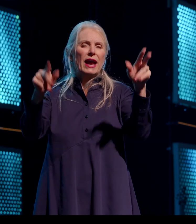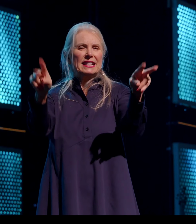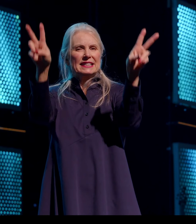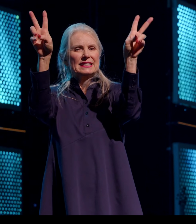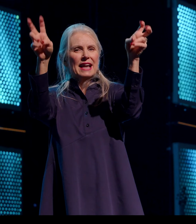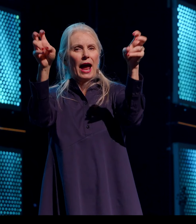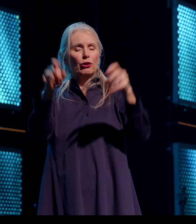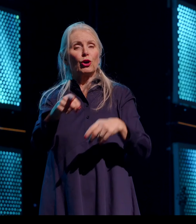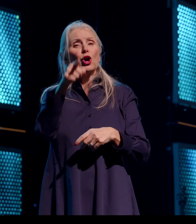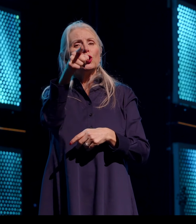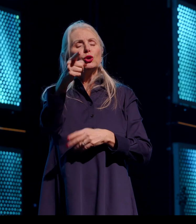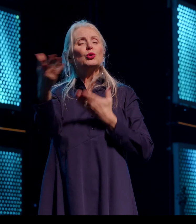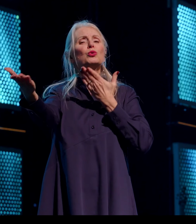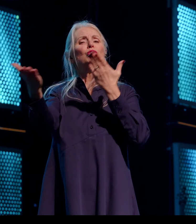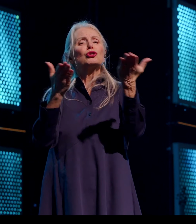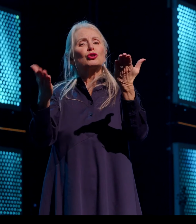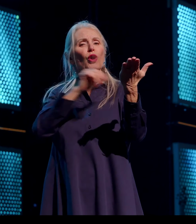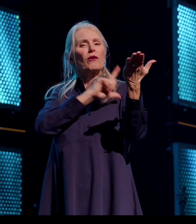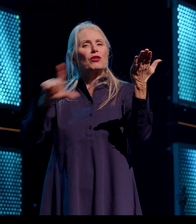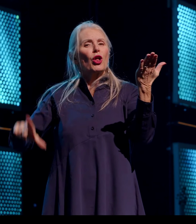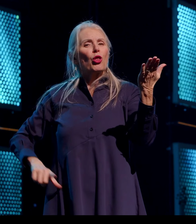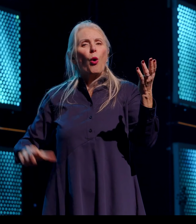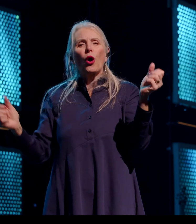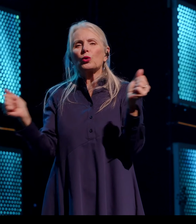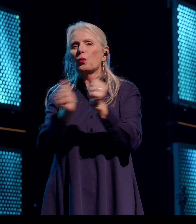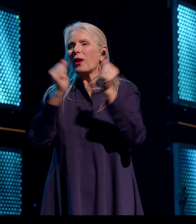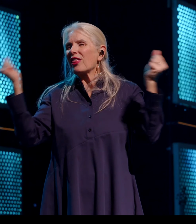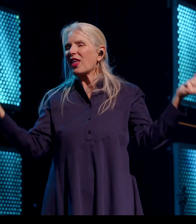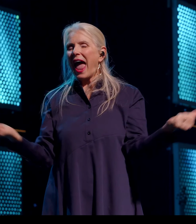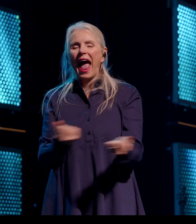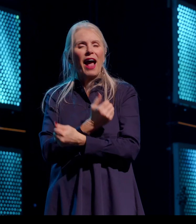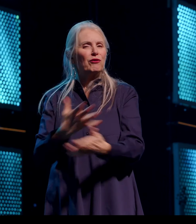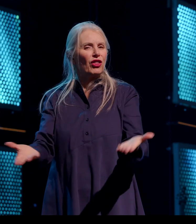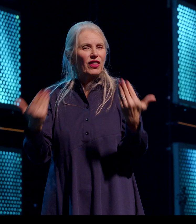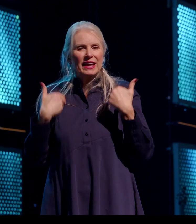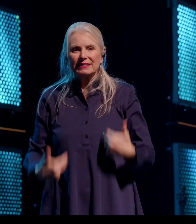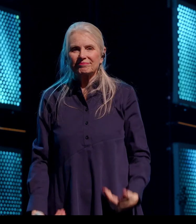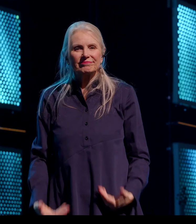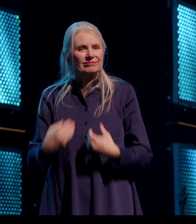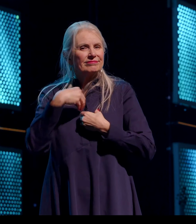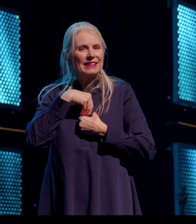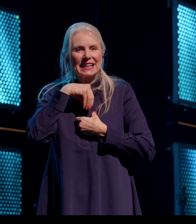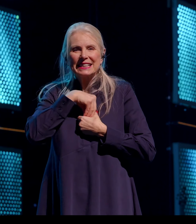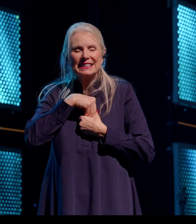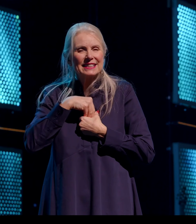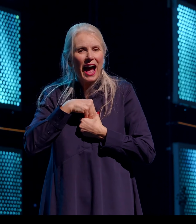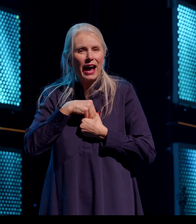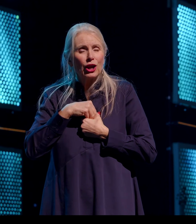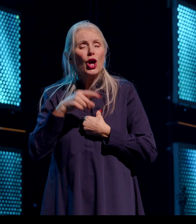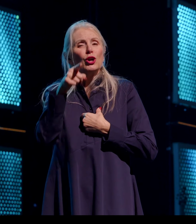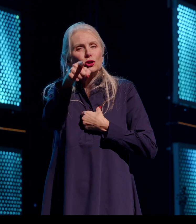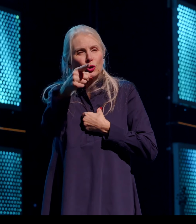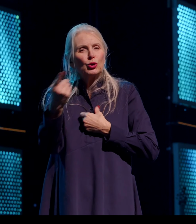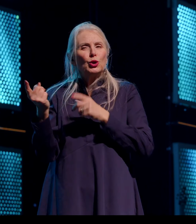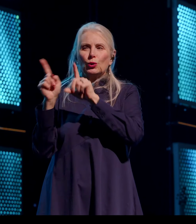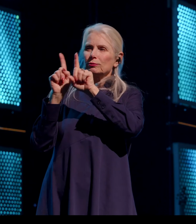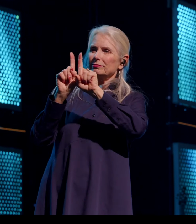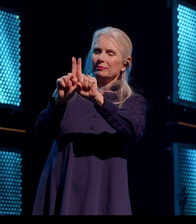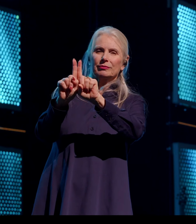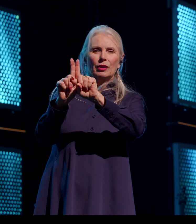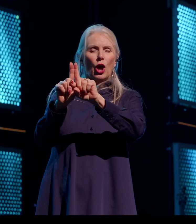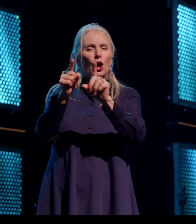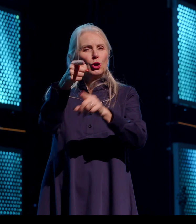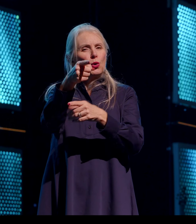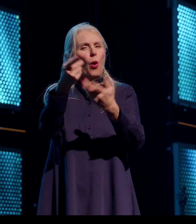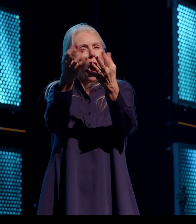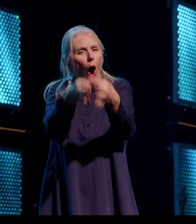Lord with everything that's inside of you. Point one again, plan to walk worthy with others in serving the Lord. We're walking